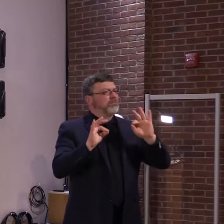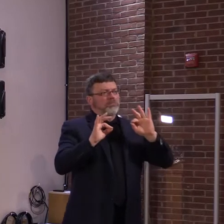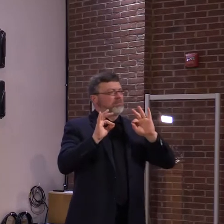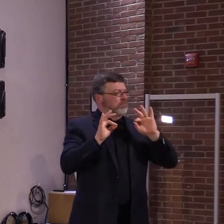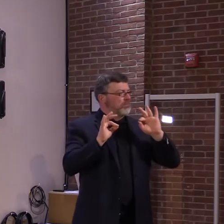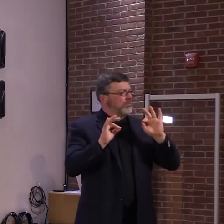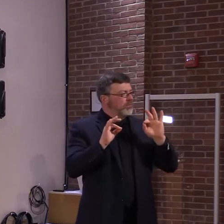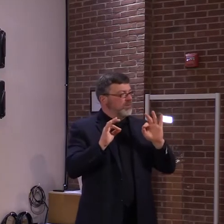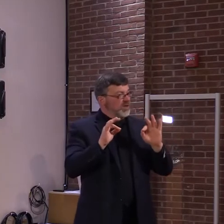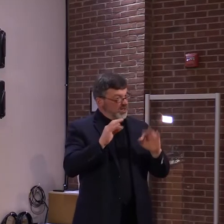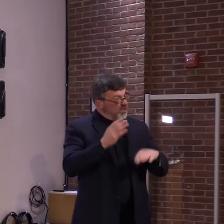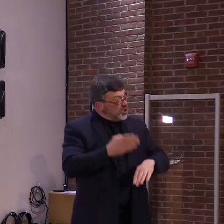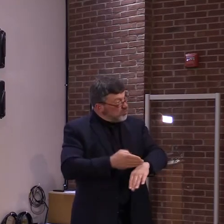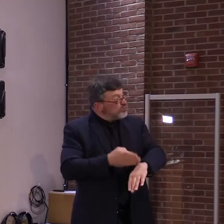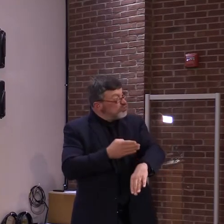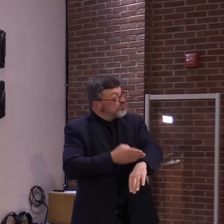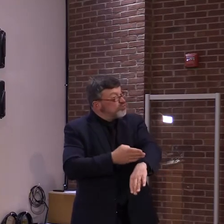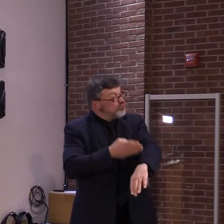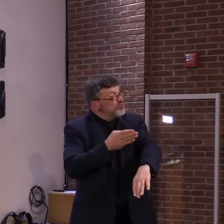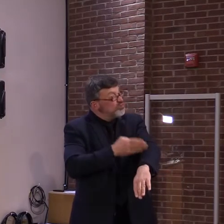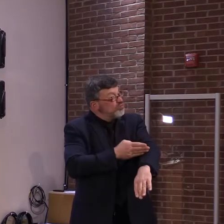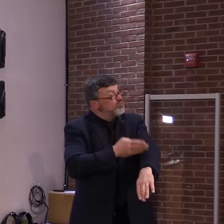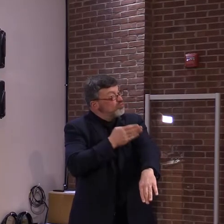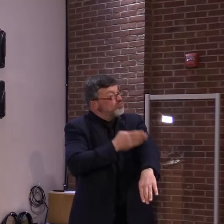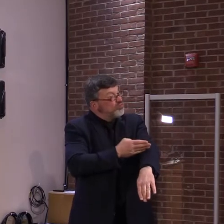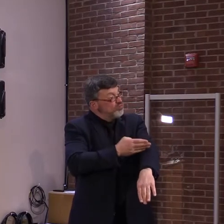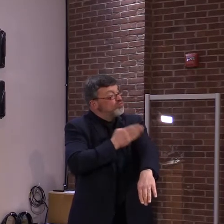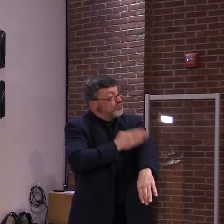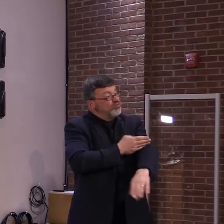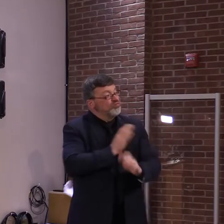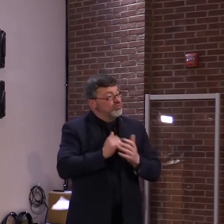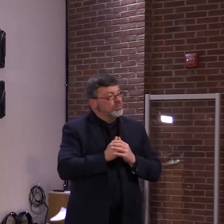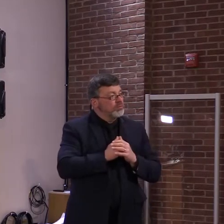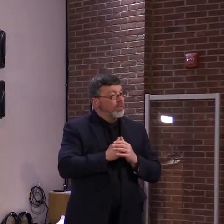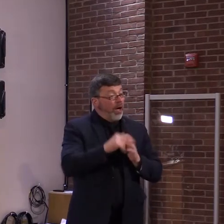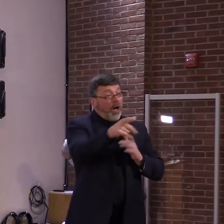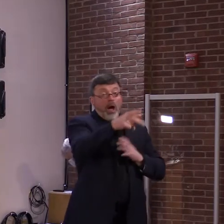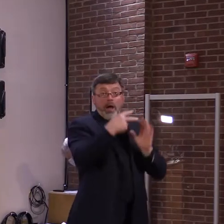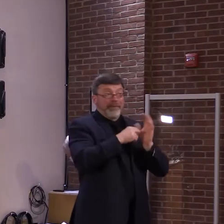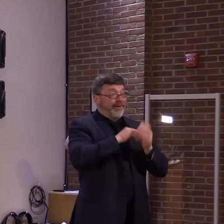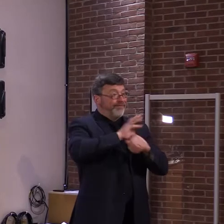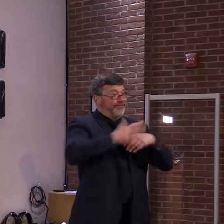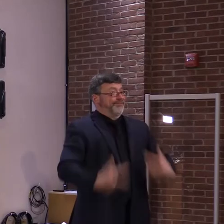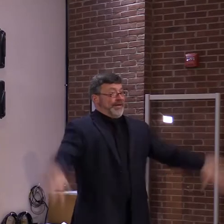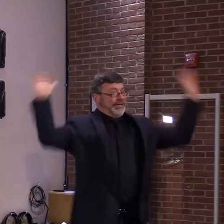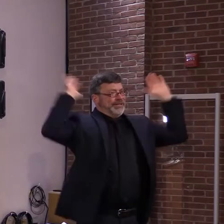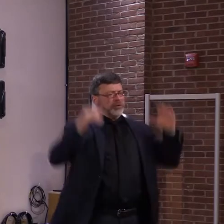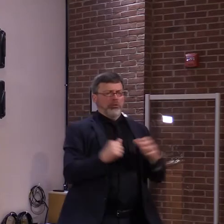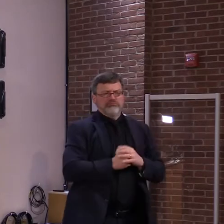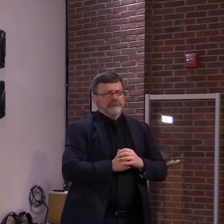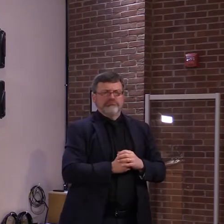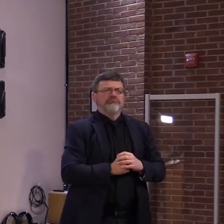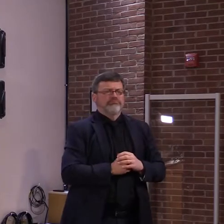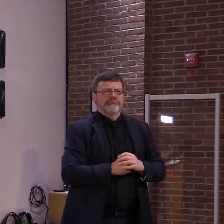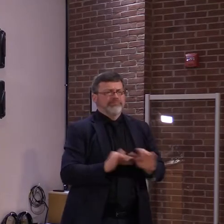our work is certainly not done. We still have to pay attention to those prevention basics, wearing masks,